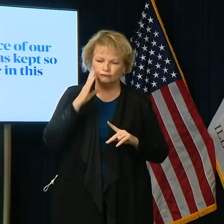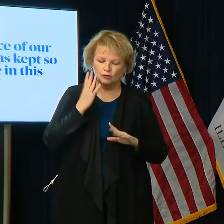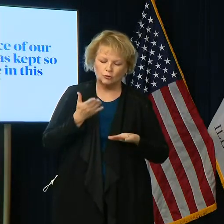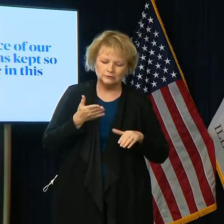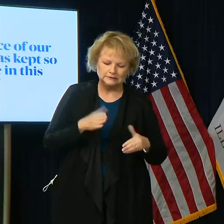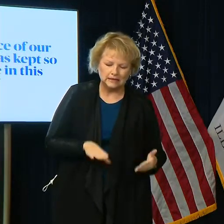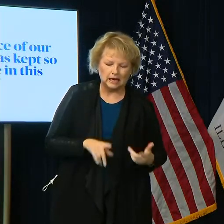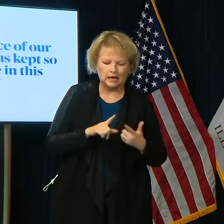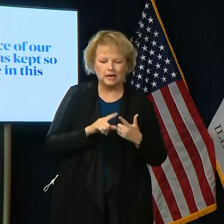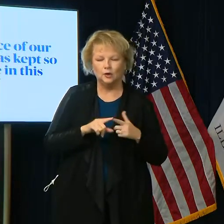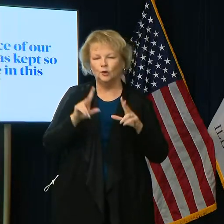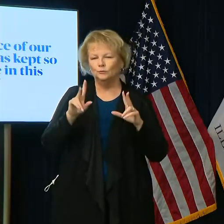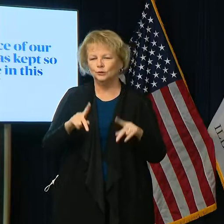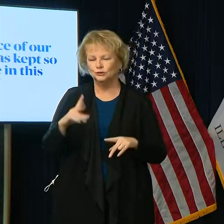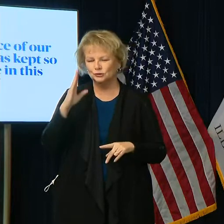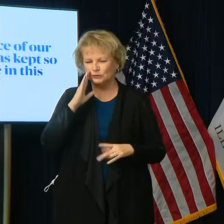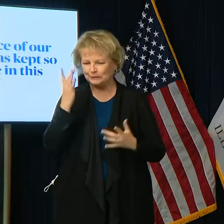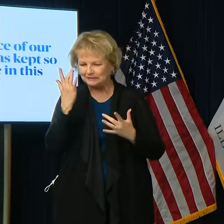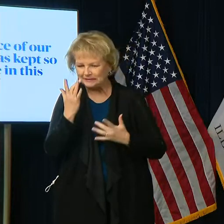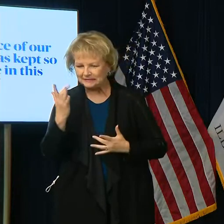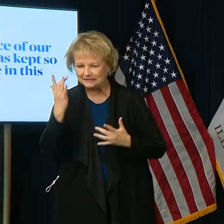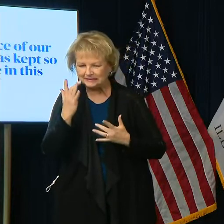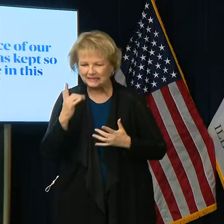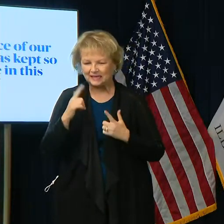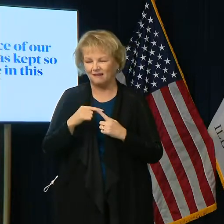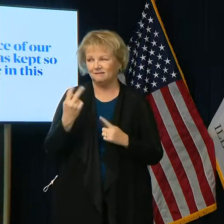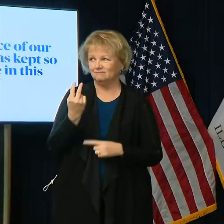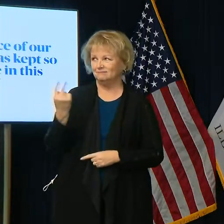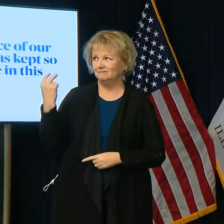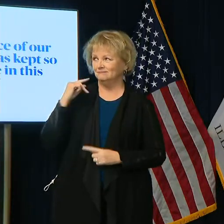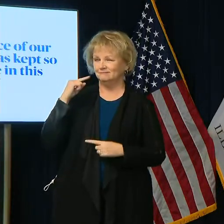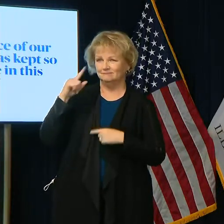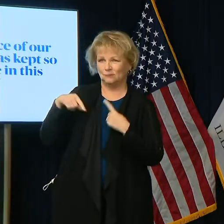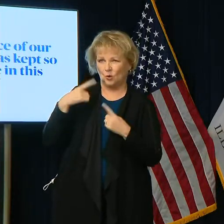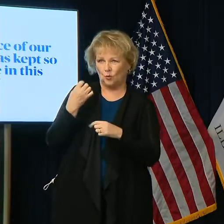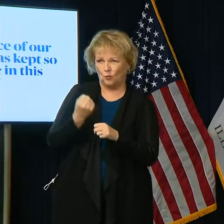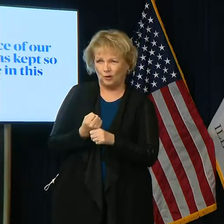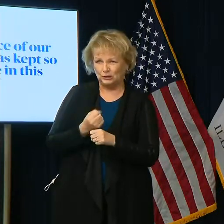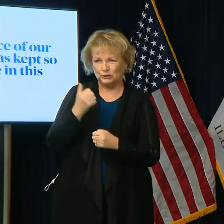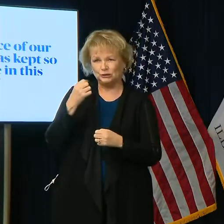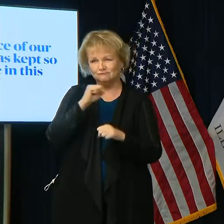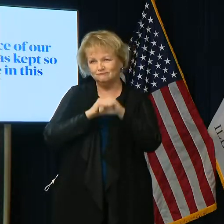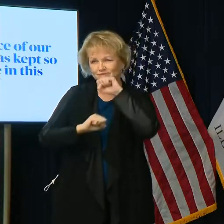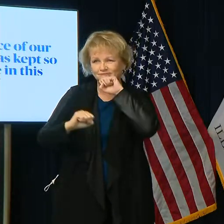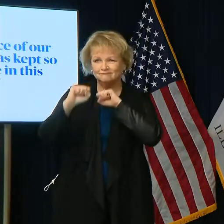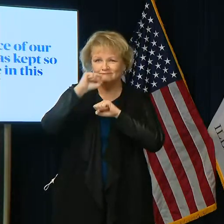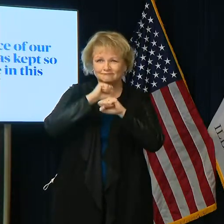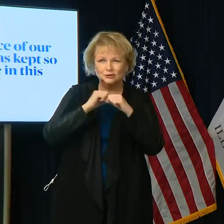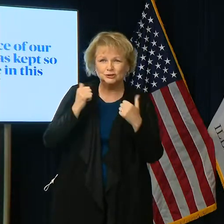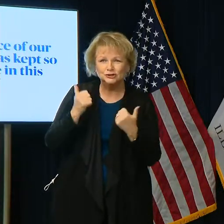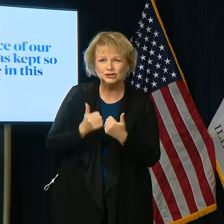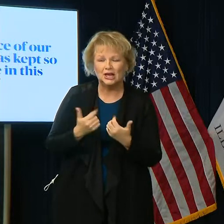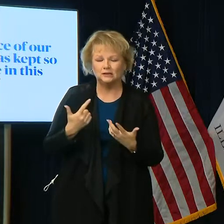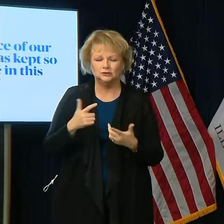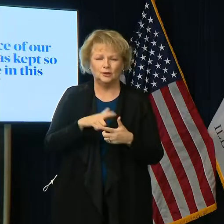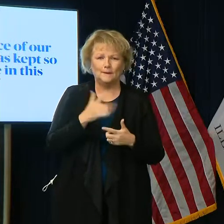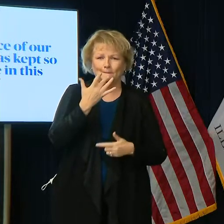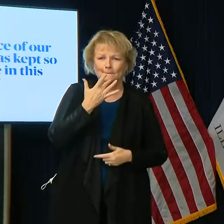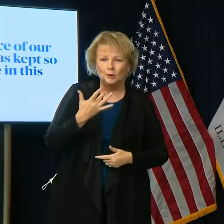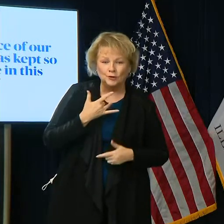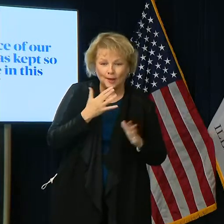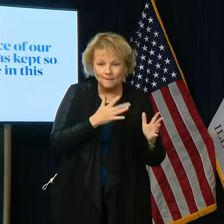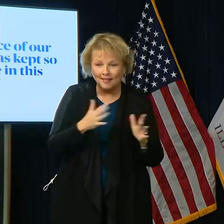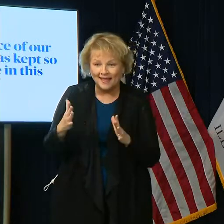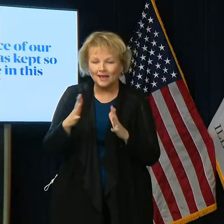who've been infected, anguish for the year that has been so personally challenging, for the birthdays and weddings that